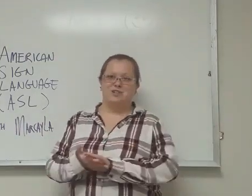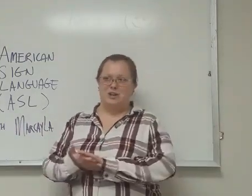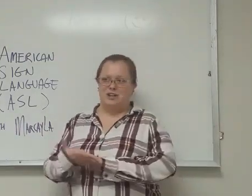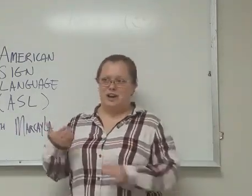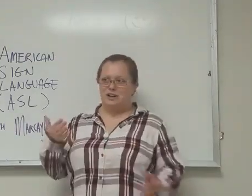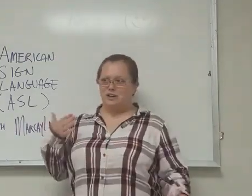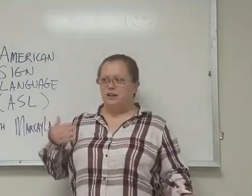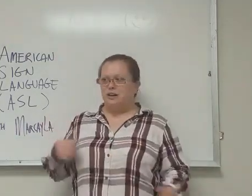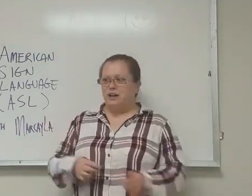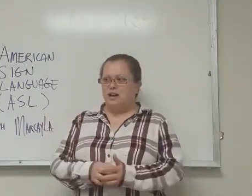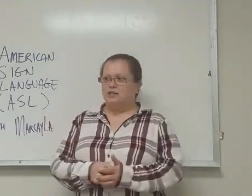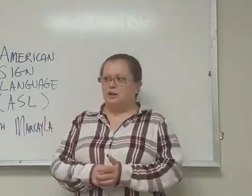it kind of,